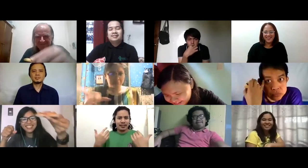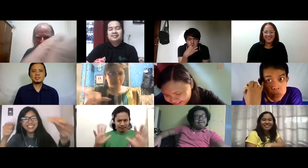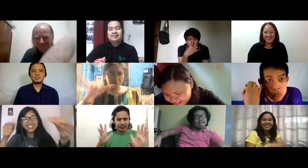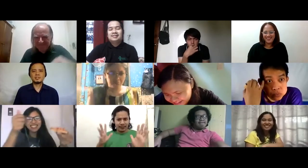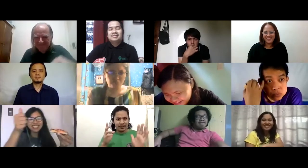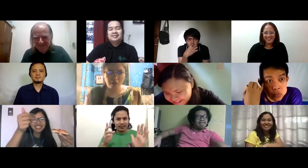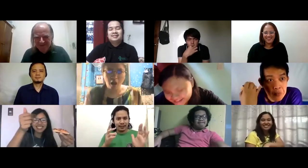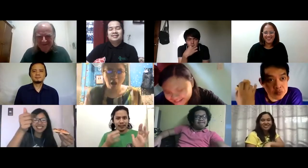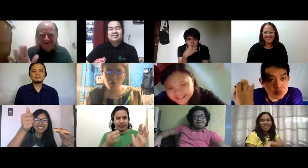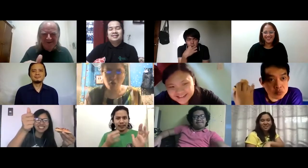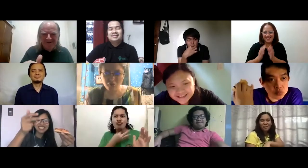Sure.